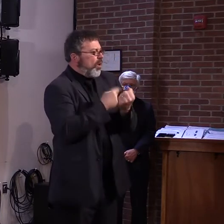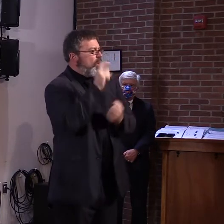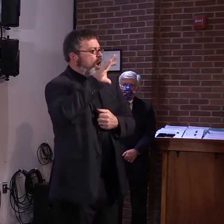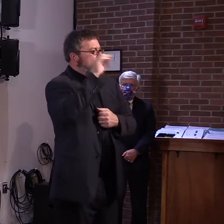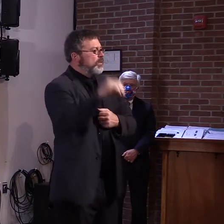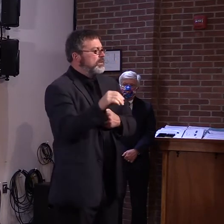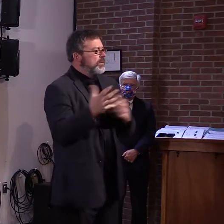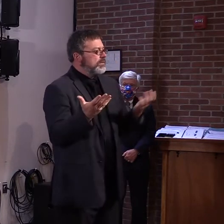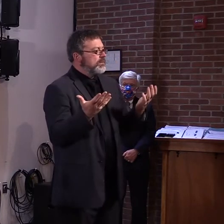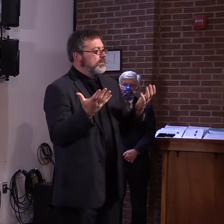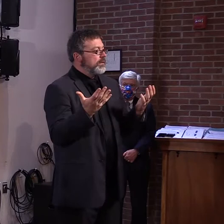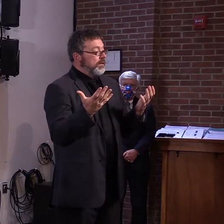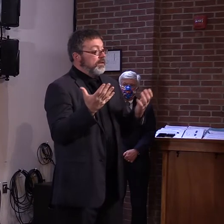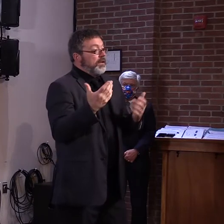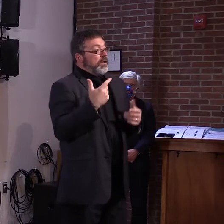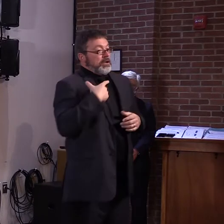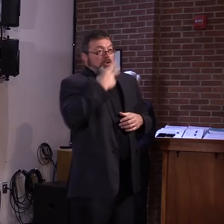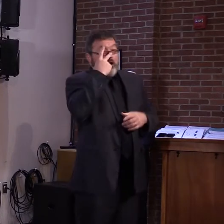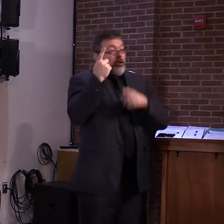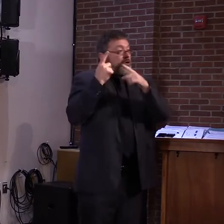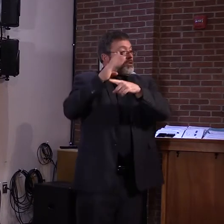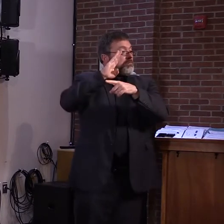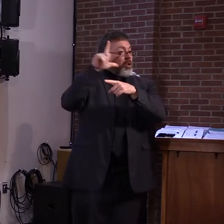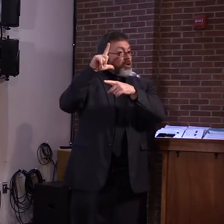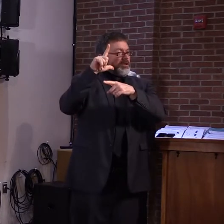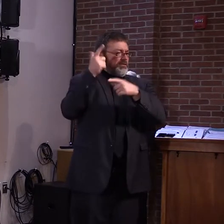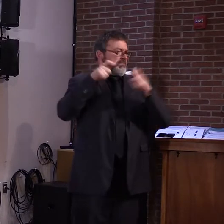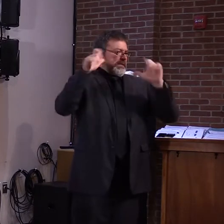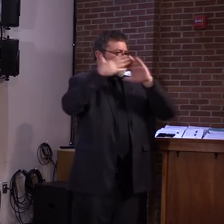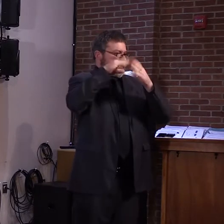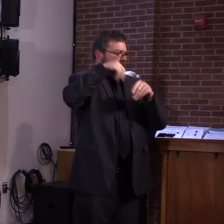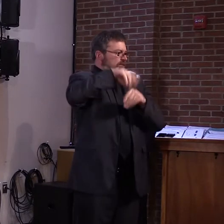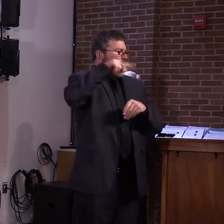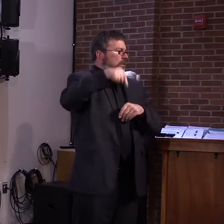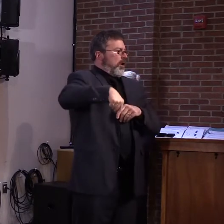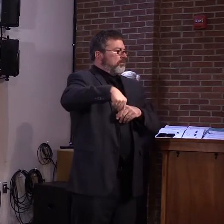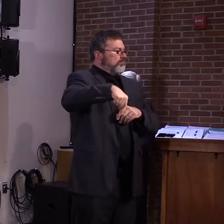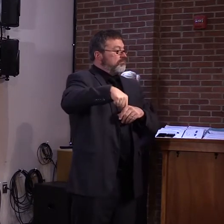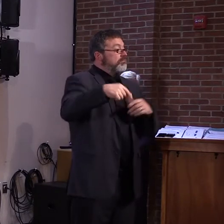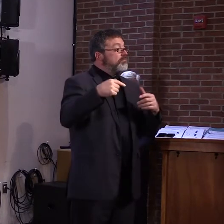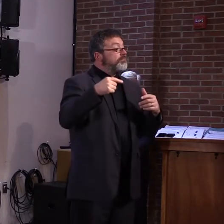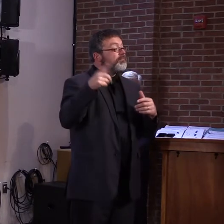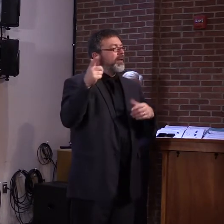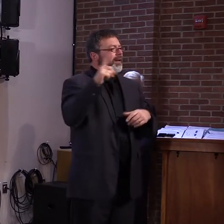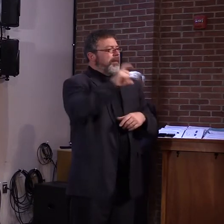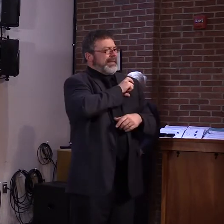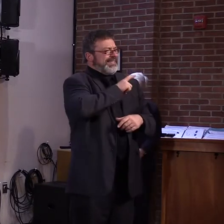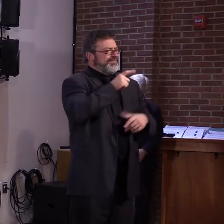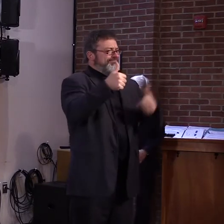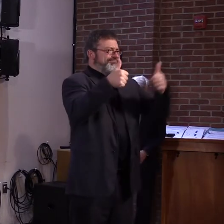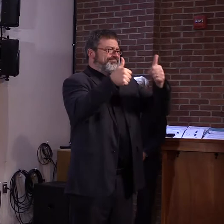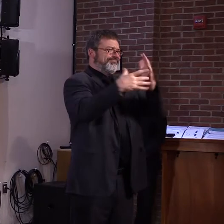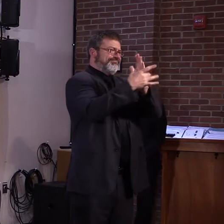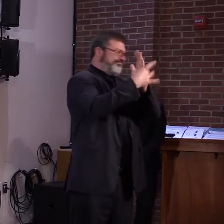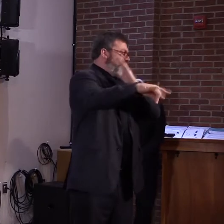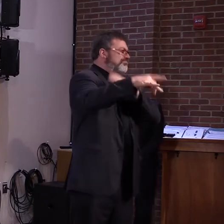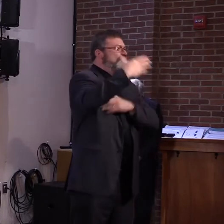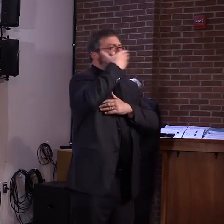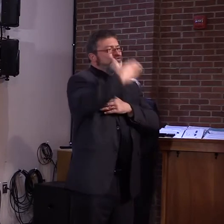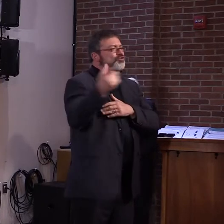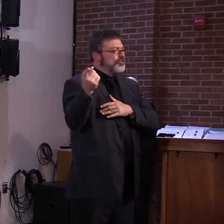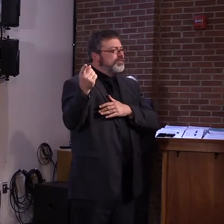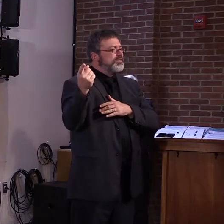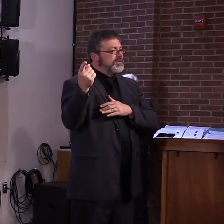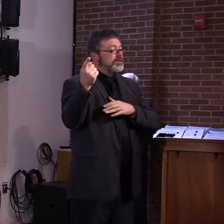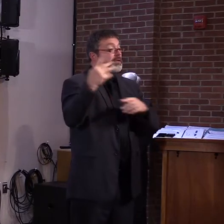in the state. They have a very qualified police force. The mayor is on top of this. And if there is anything